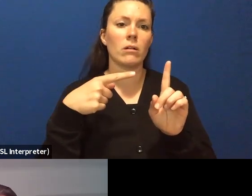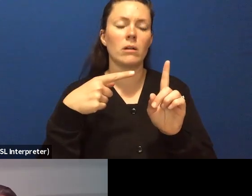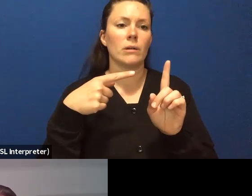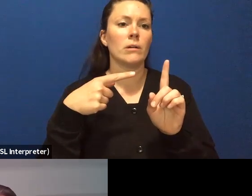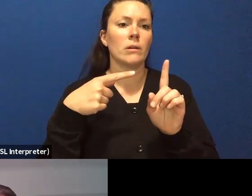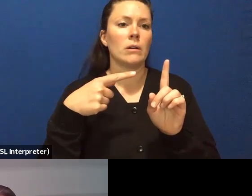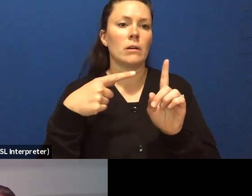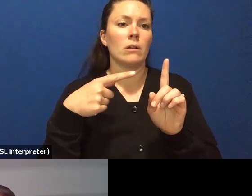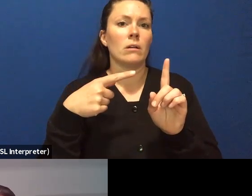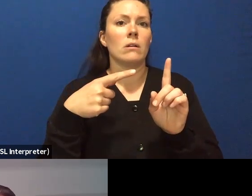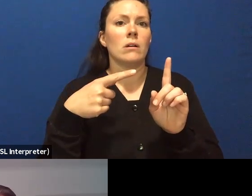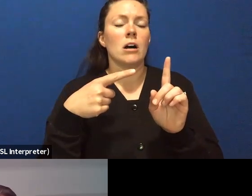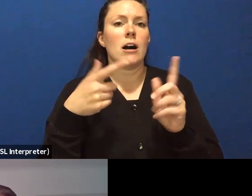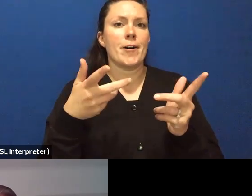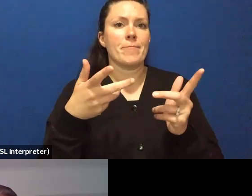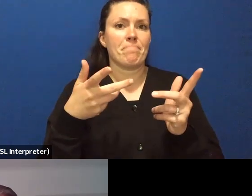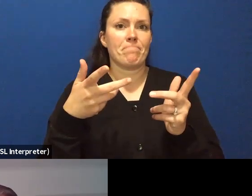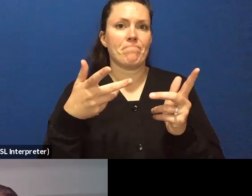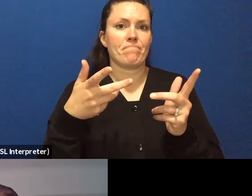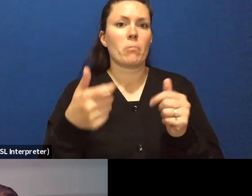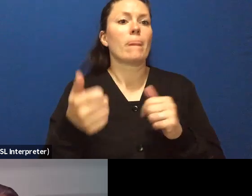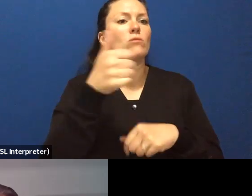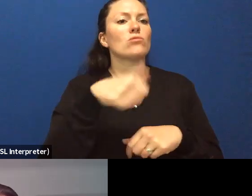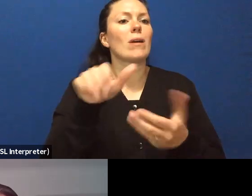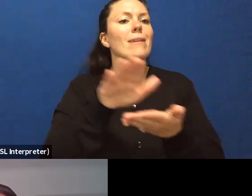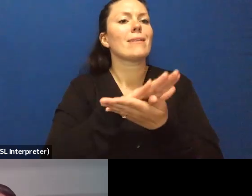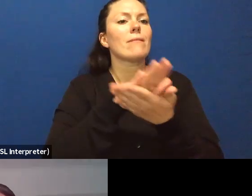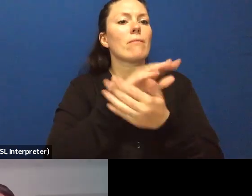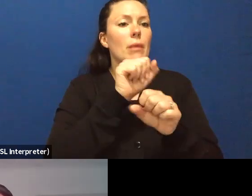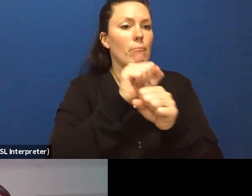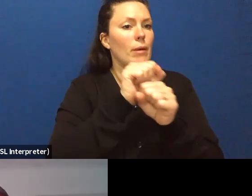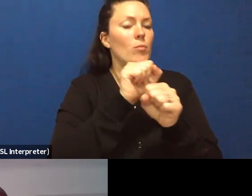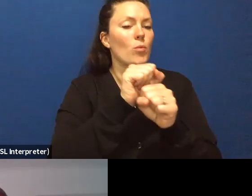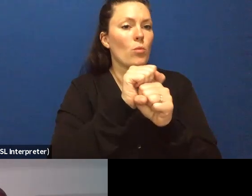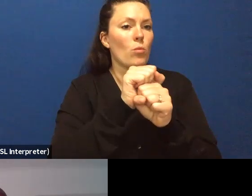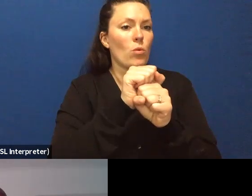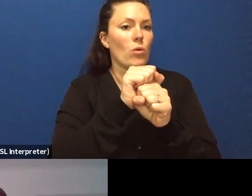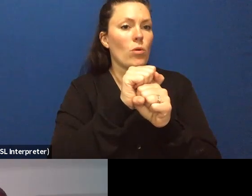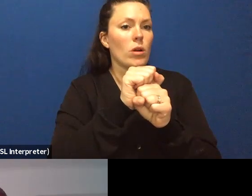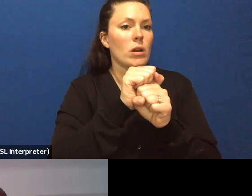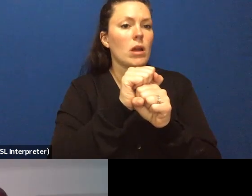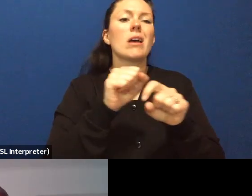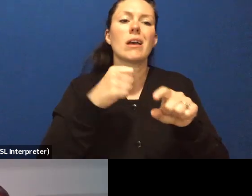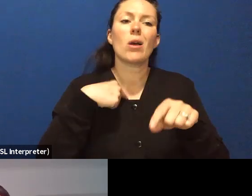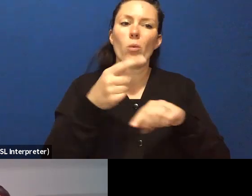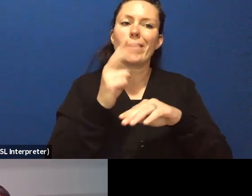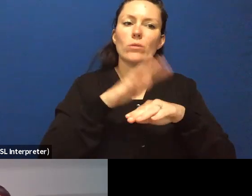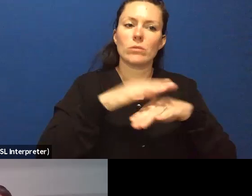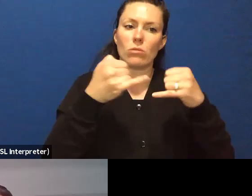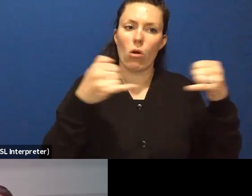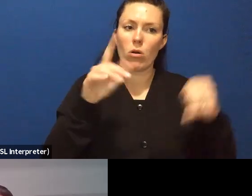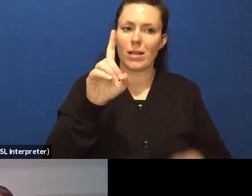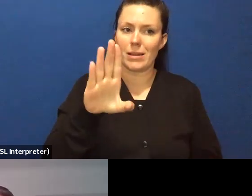any of the paperwork that we would need, because we use an online database to do